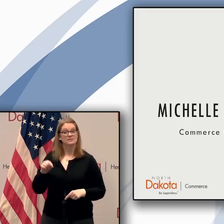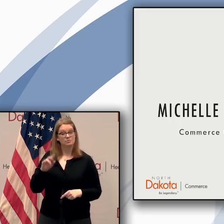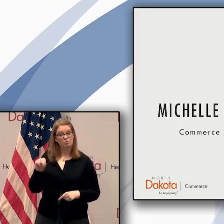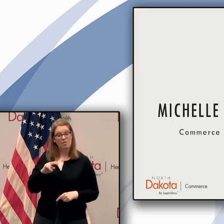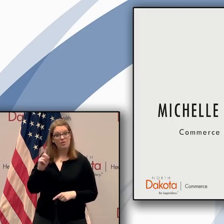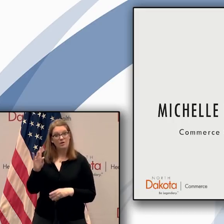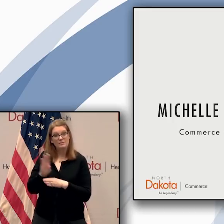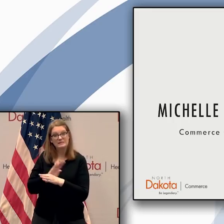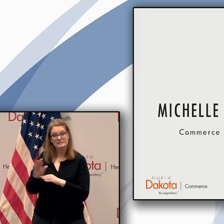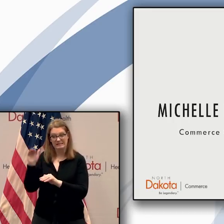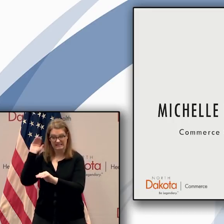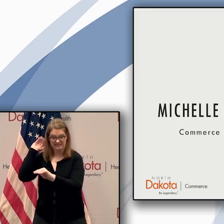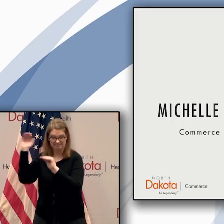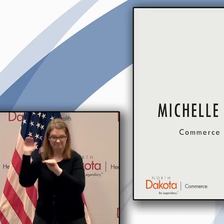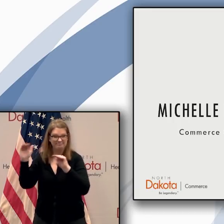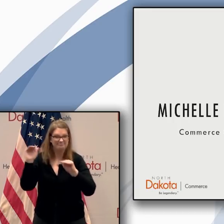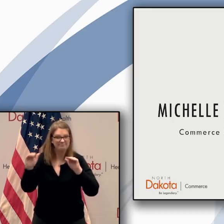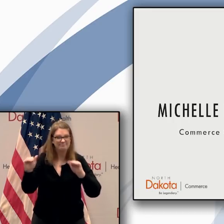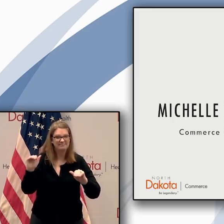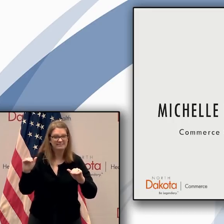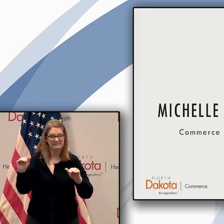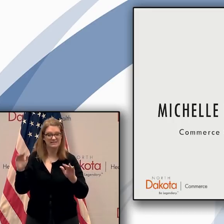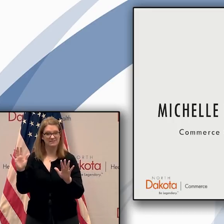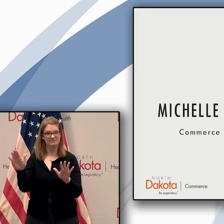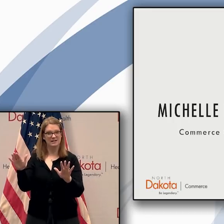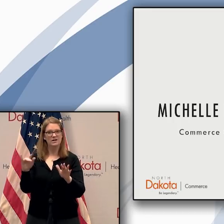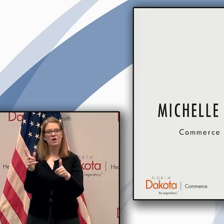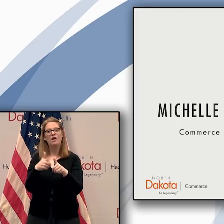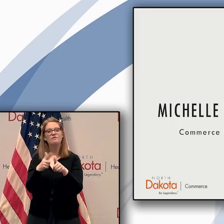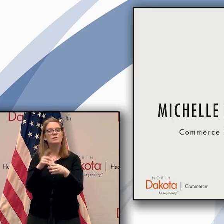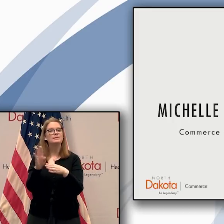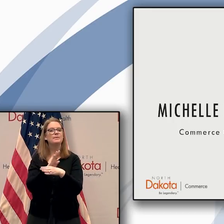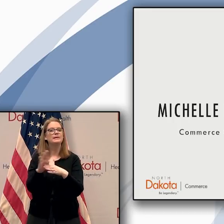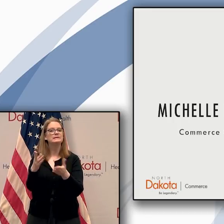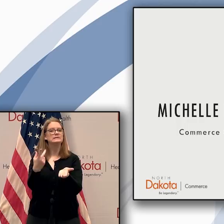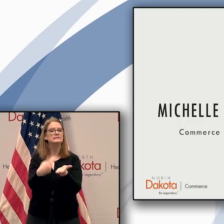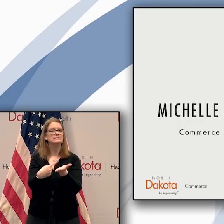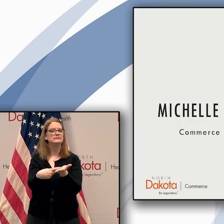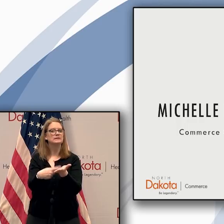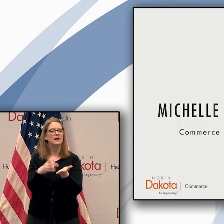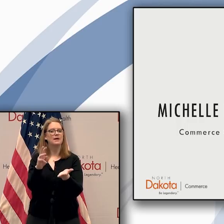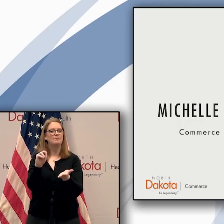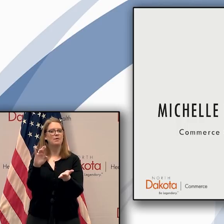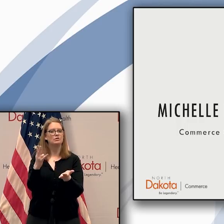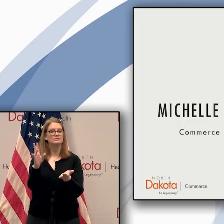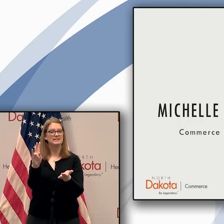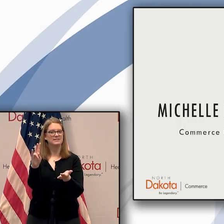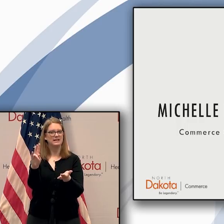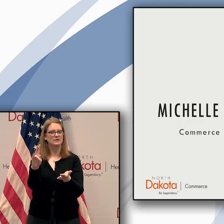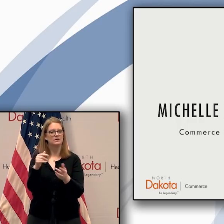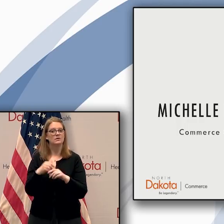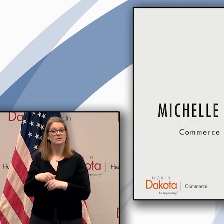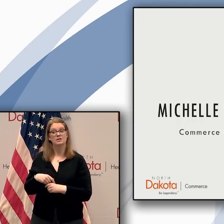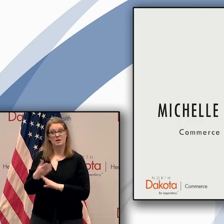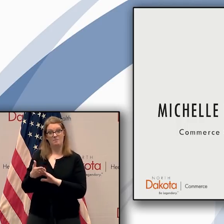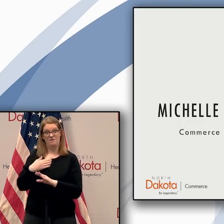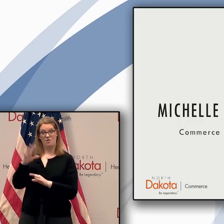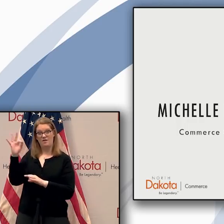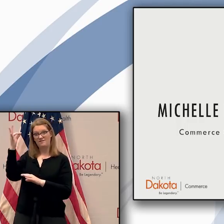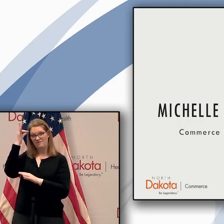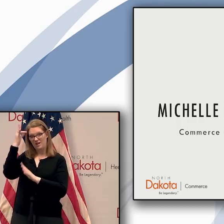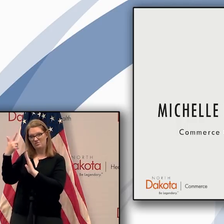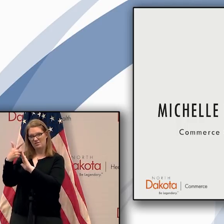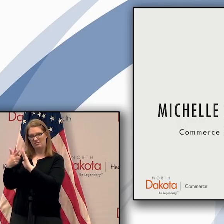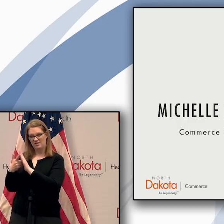businesses aware of these resources, holding our first business briefing on March 17th, even before federal guidance was final